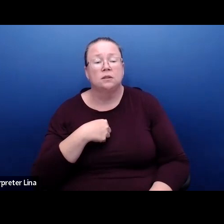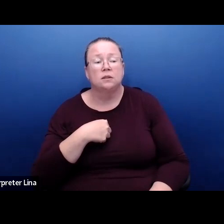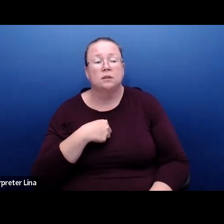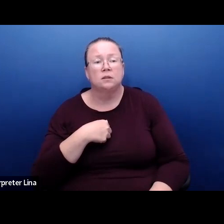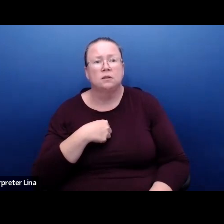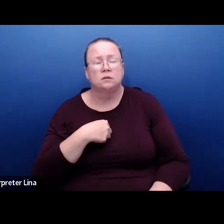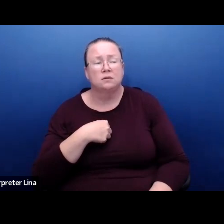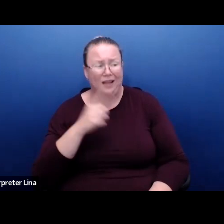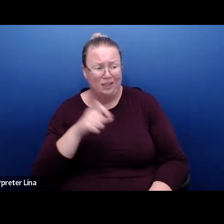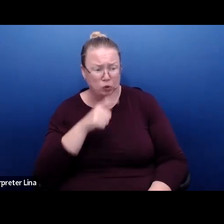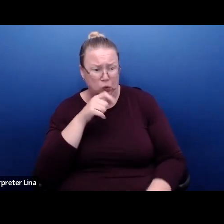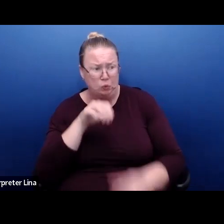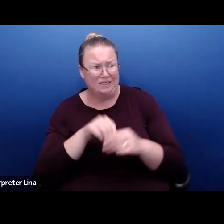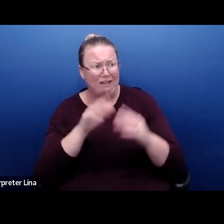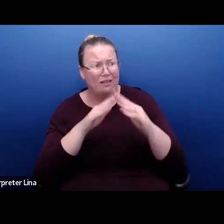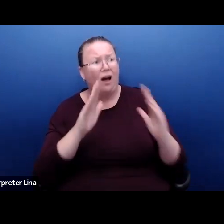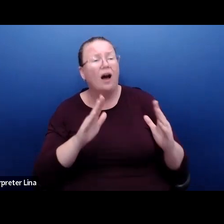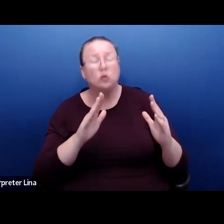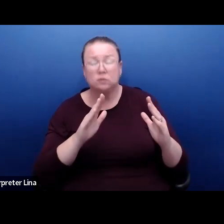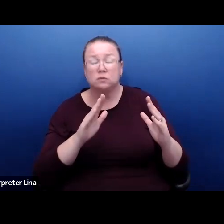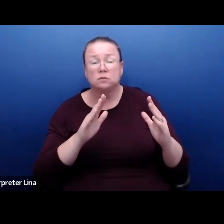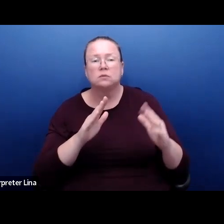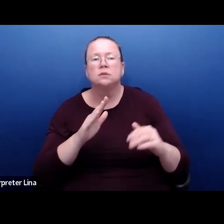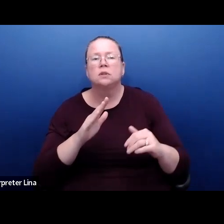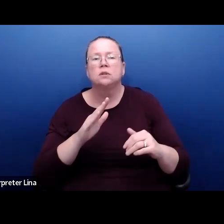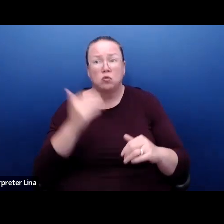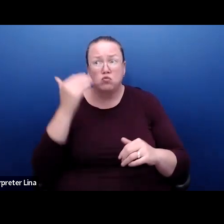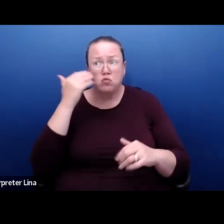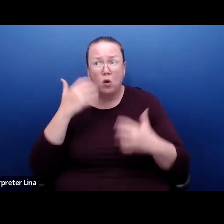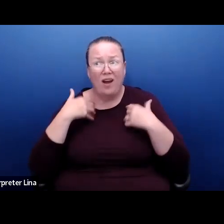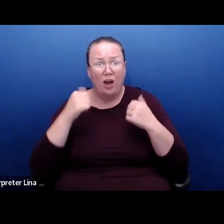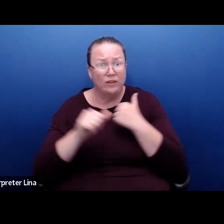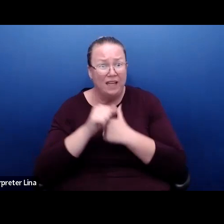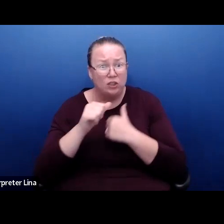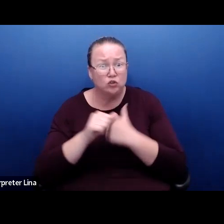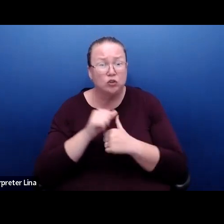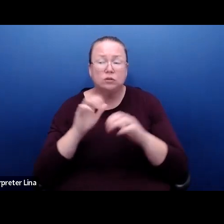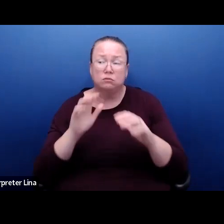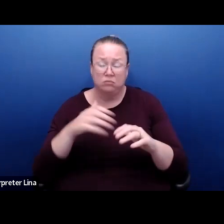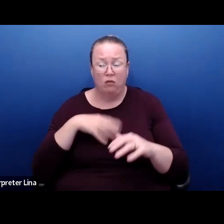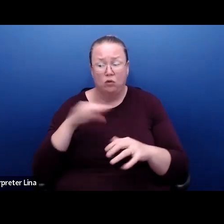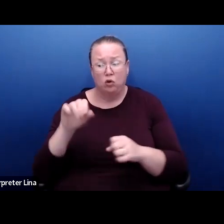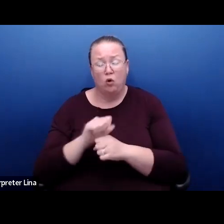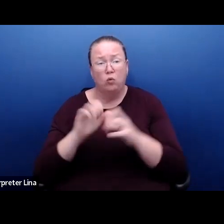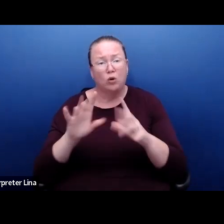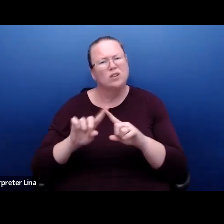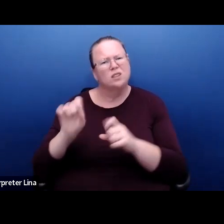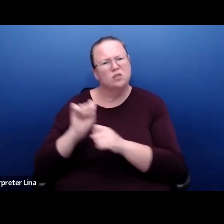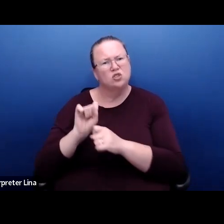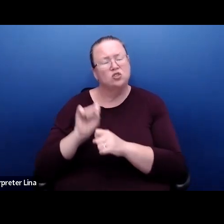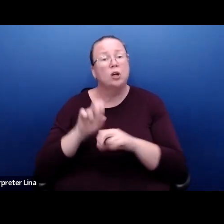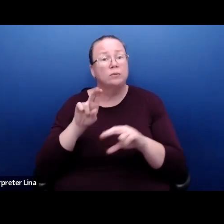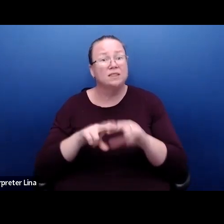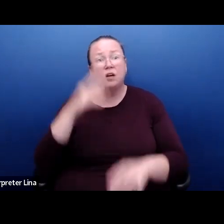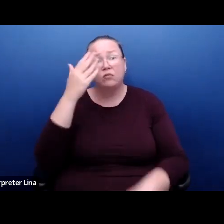Ask who's in the house. That's what they asked there. Mindful of the health hazards. I had a coworker at a different job that sat in front